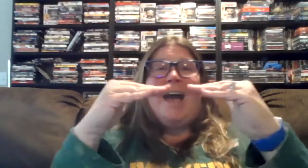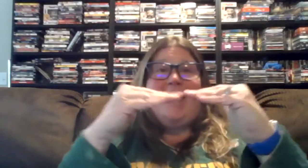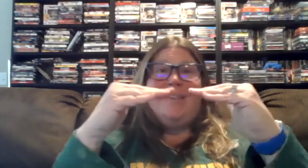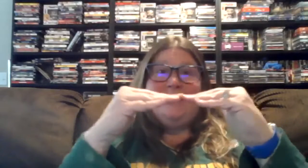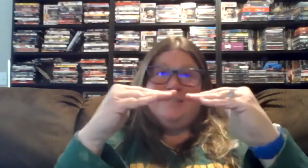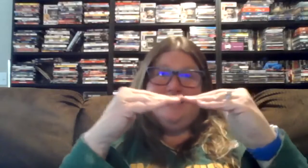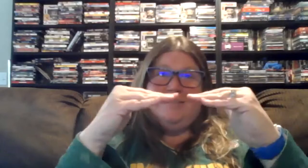tie.